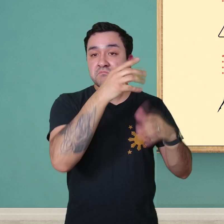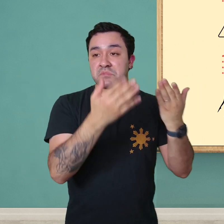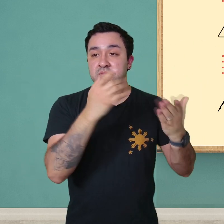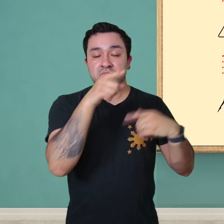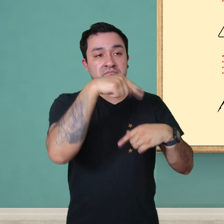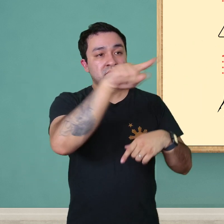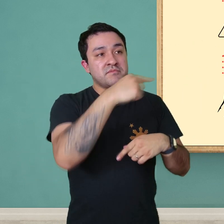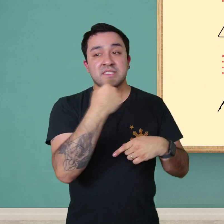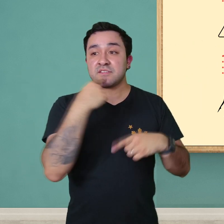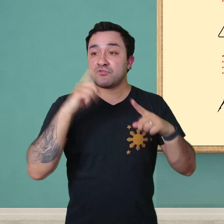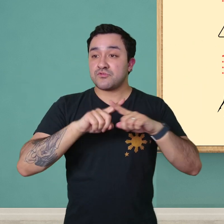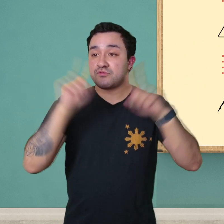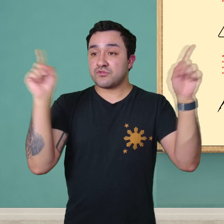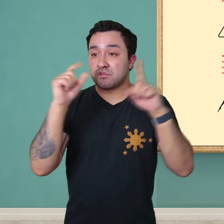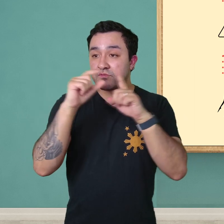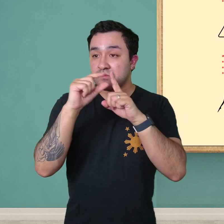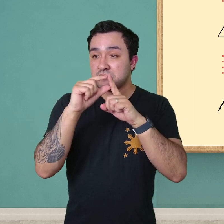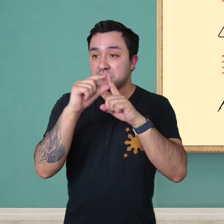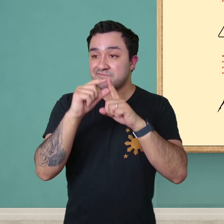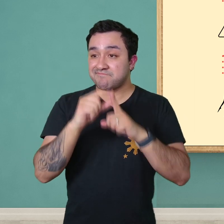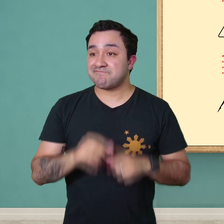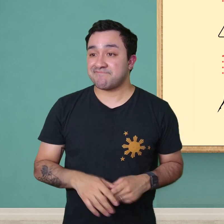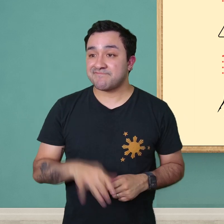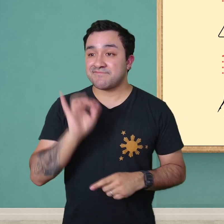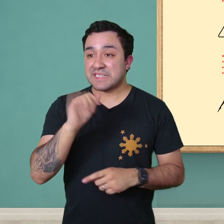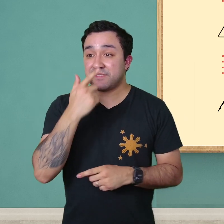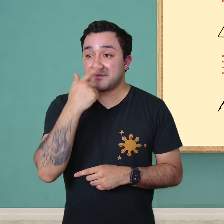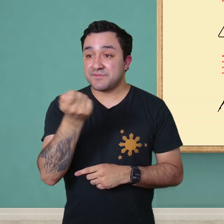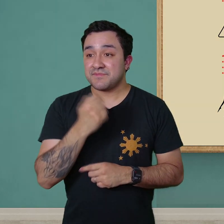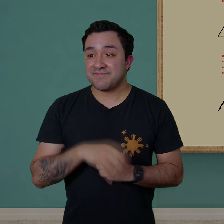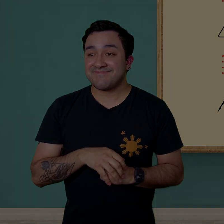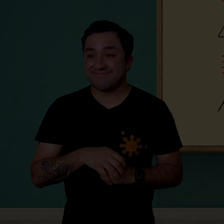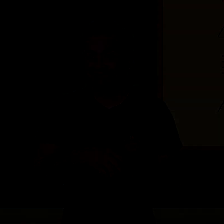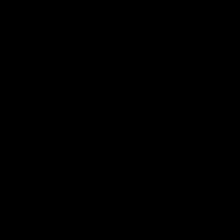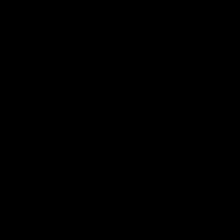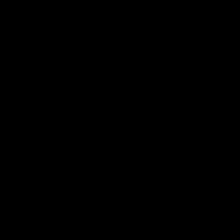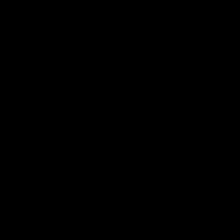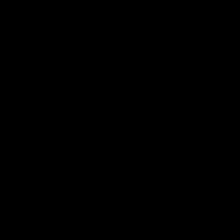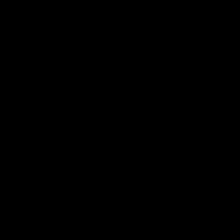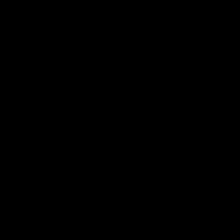languages have the same sound for a cat, but not all animal sounds sound the same in all languages.